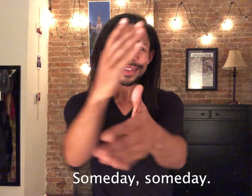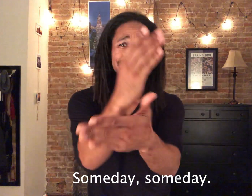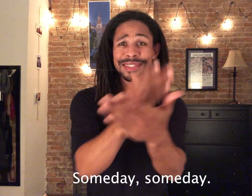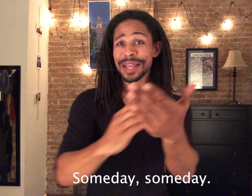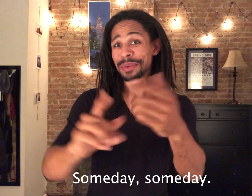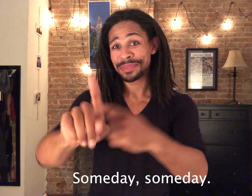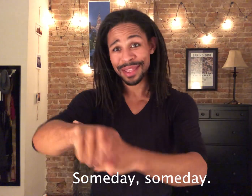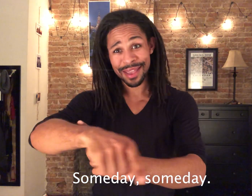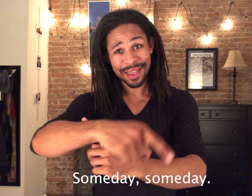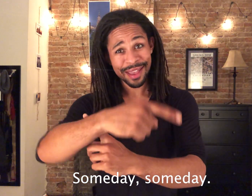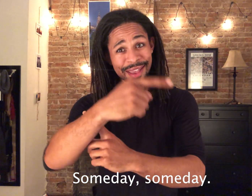Someday, someday